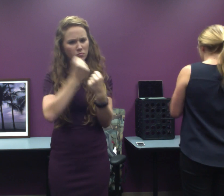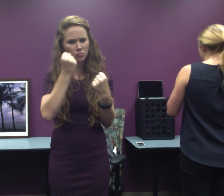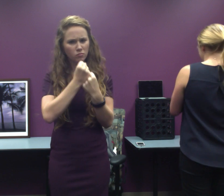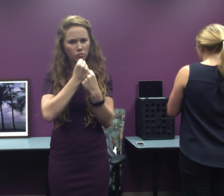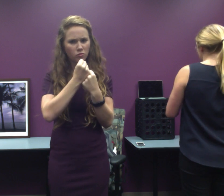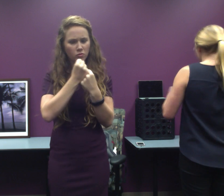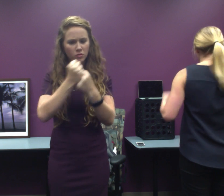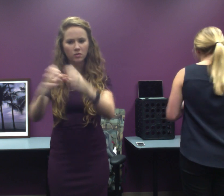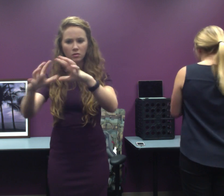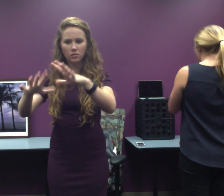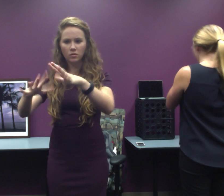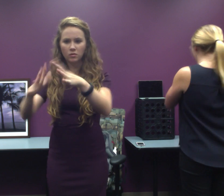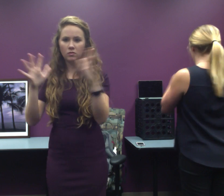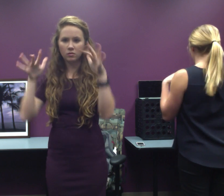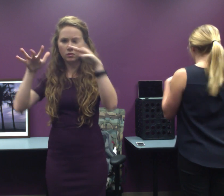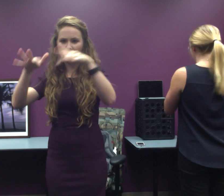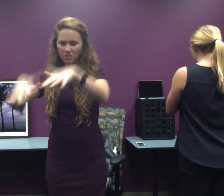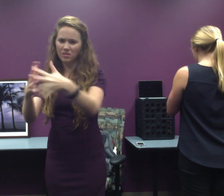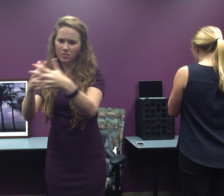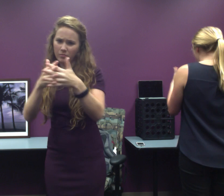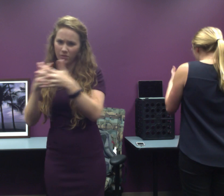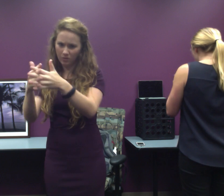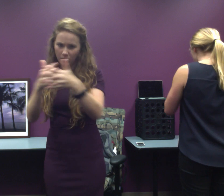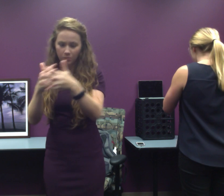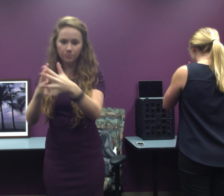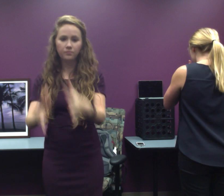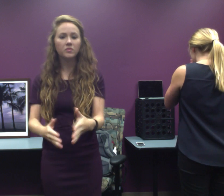supported the colonies.